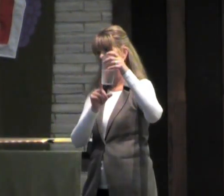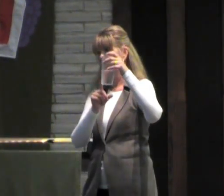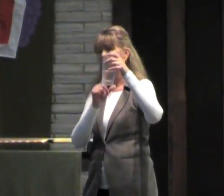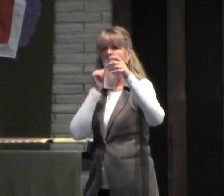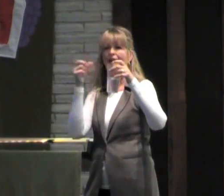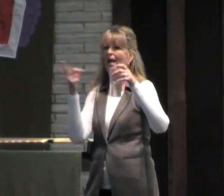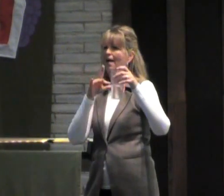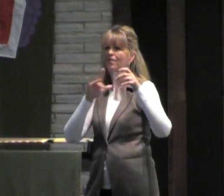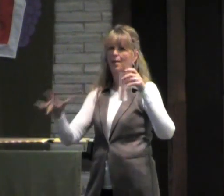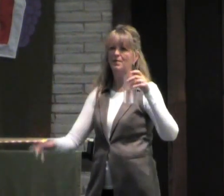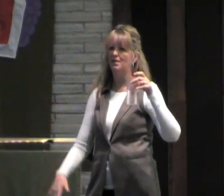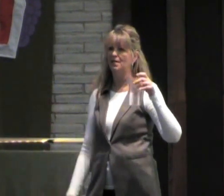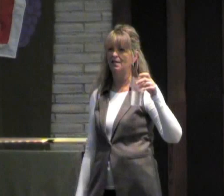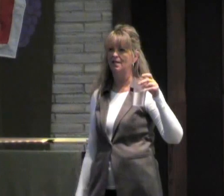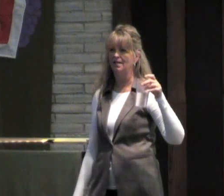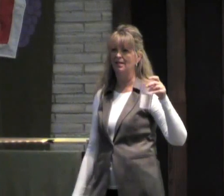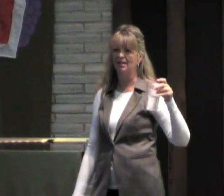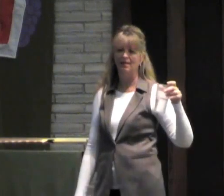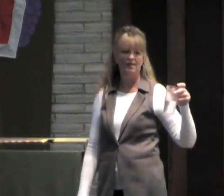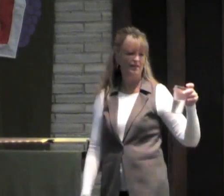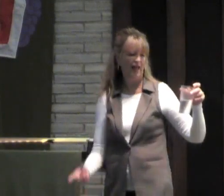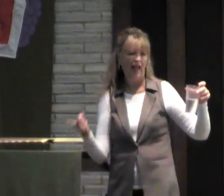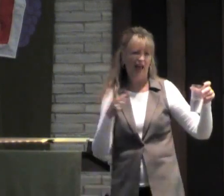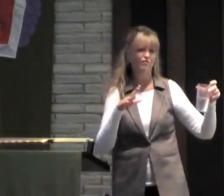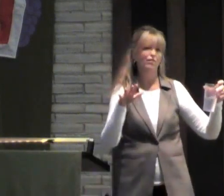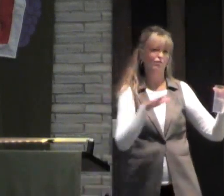This is half full, not half empty.